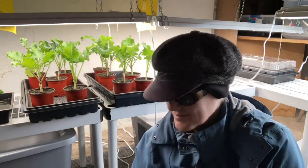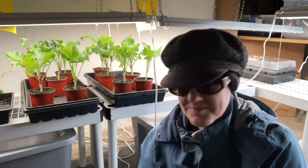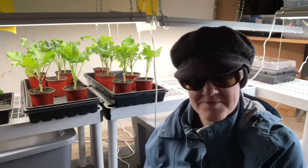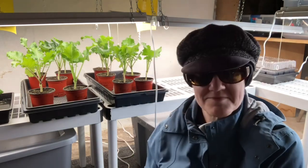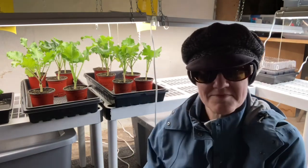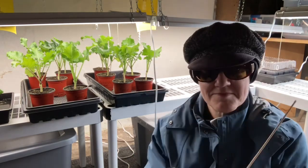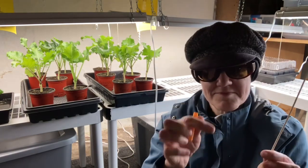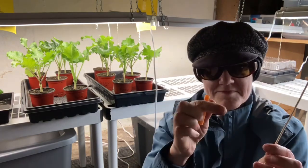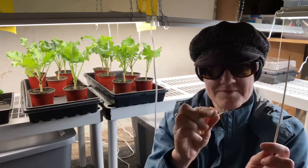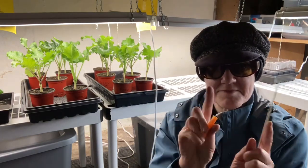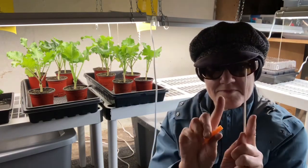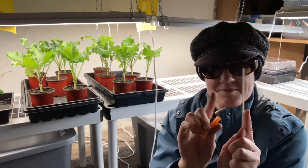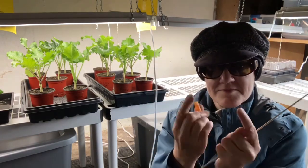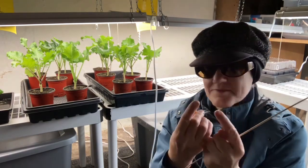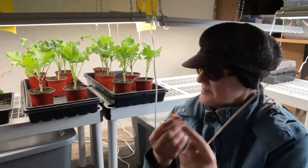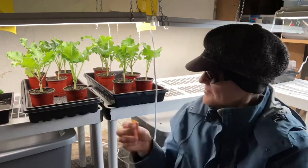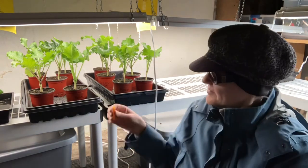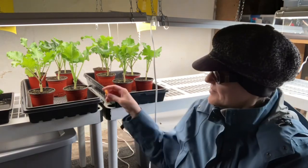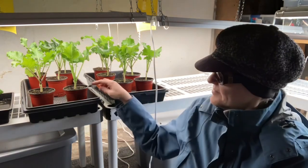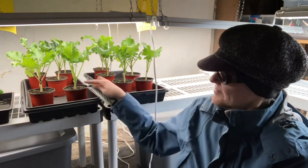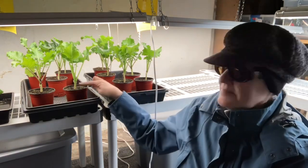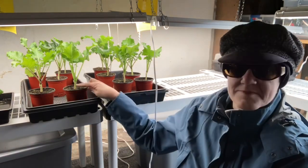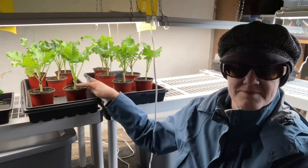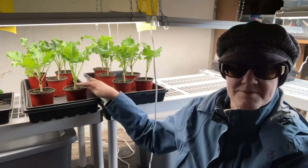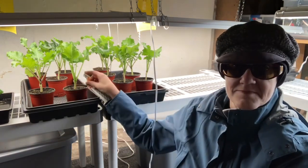it all with a wooden skewer.